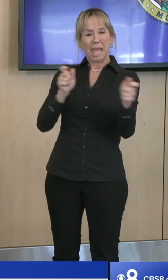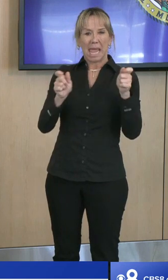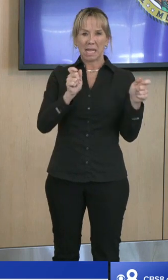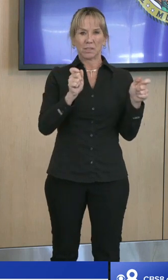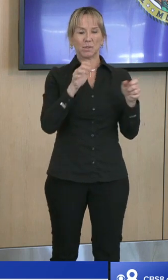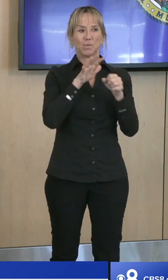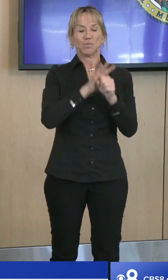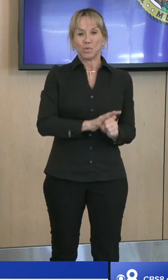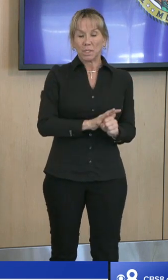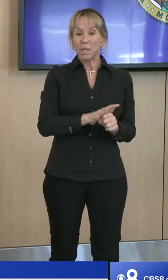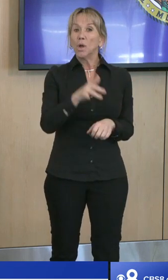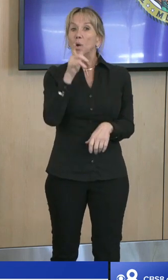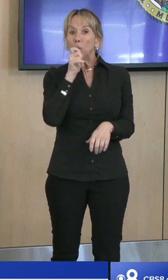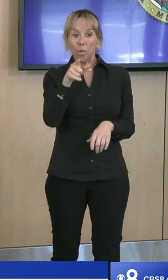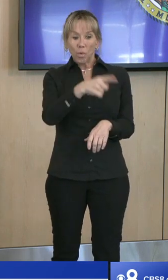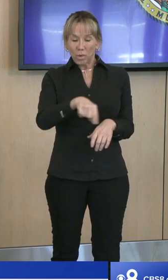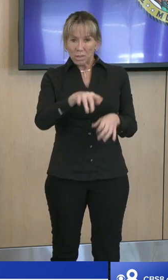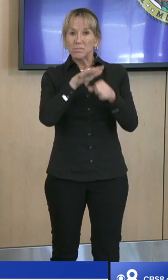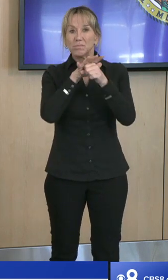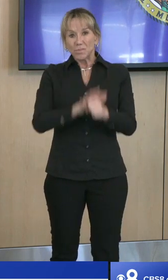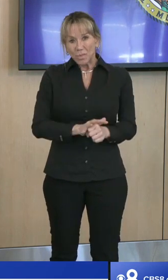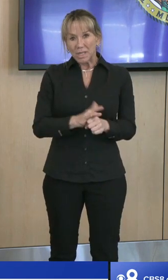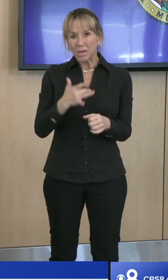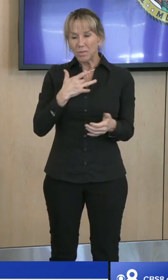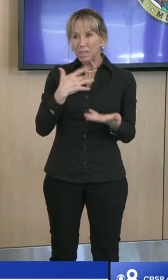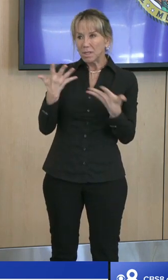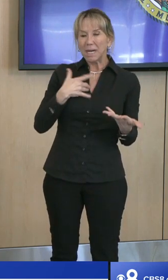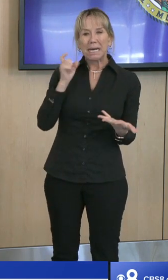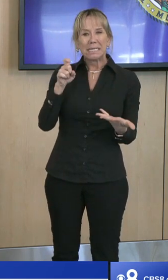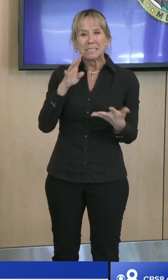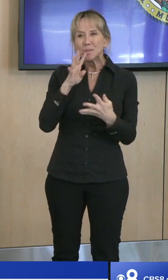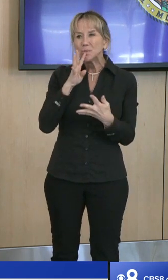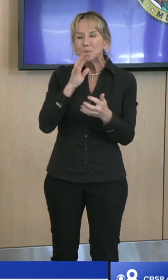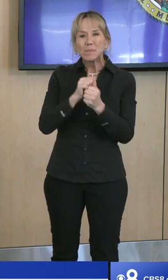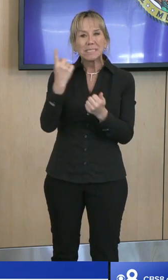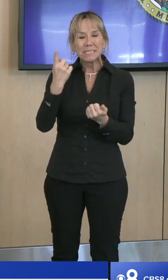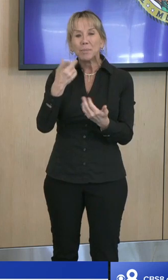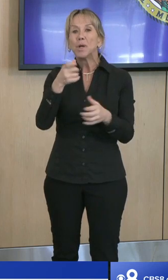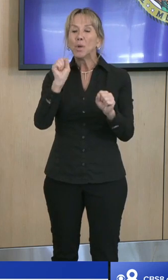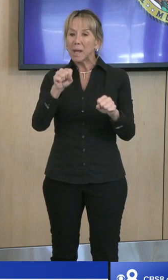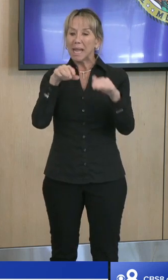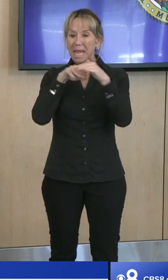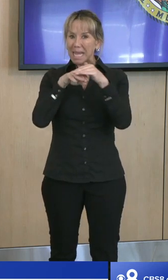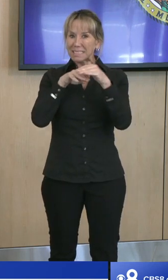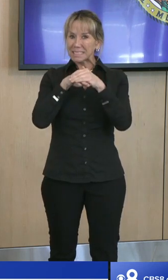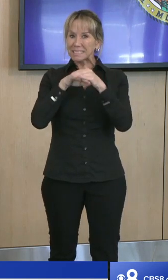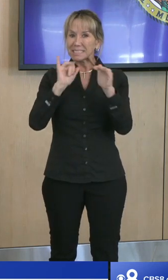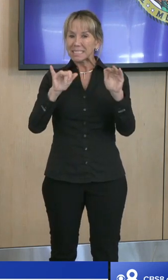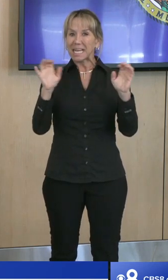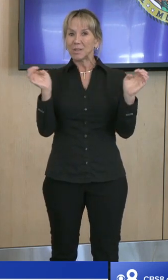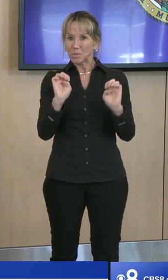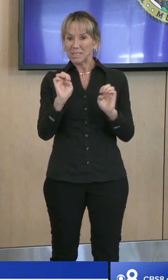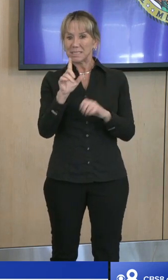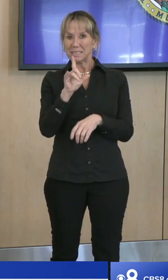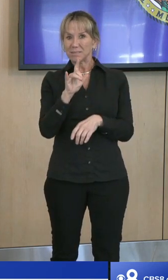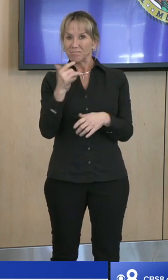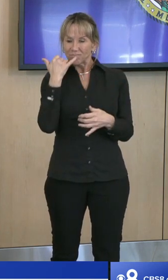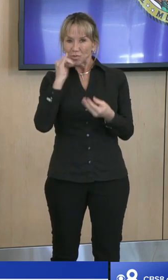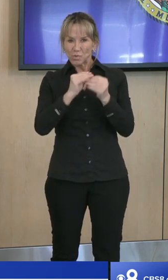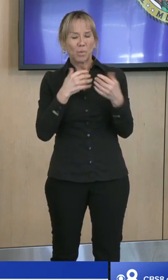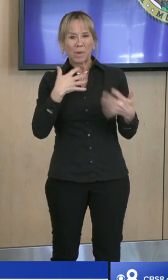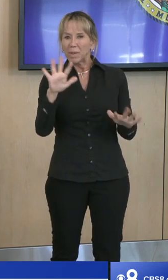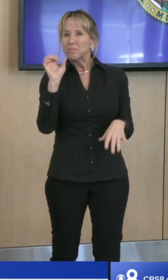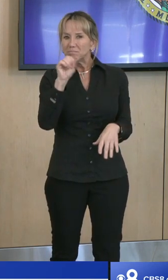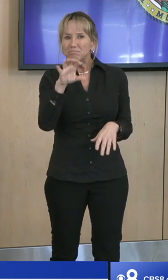individuals that are stressed and do need to have someone to talk to, our Access and Crisis line is available, and we've given